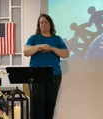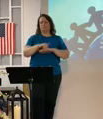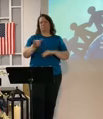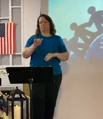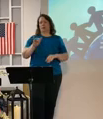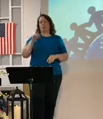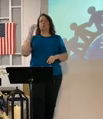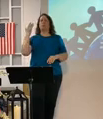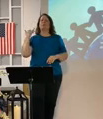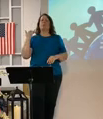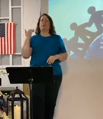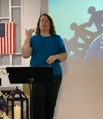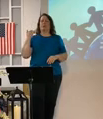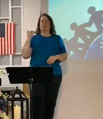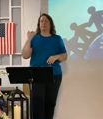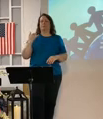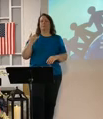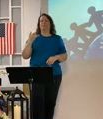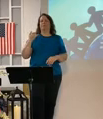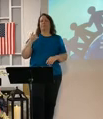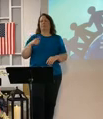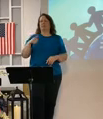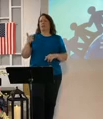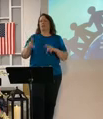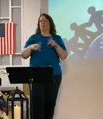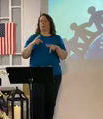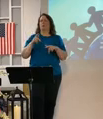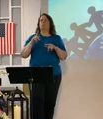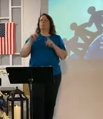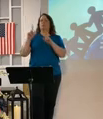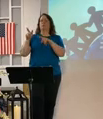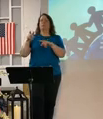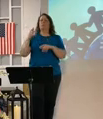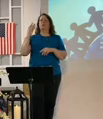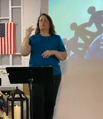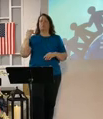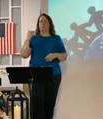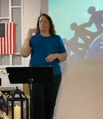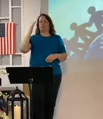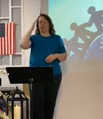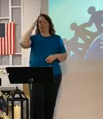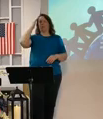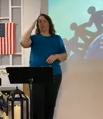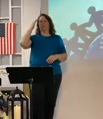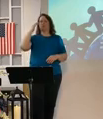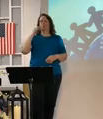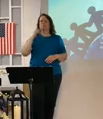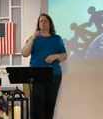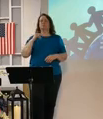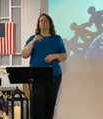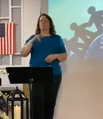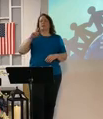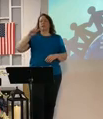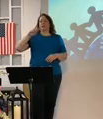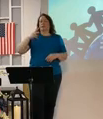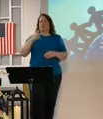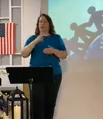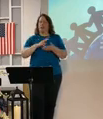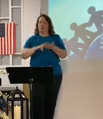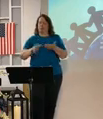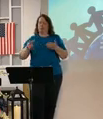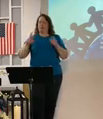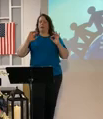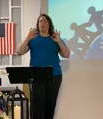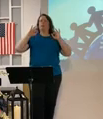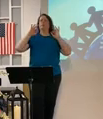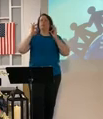before, and to those of you who have gone before, I see a couple in the audience who have been. Week two will be a little bit different. It is a family camp